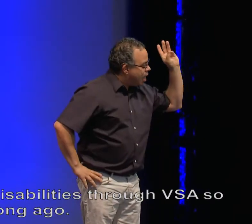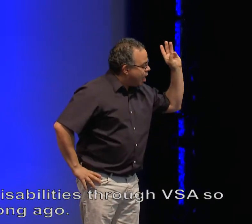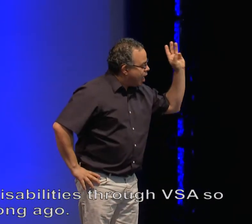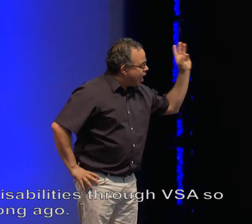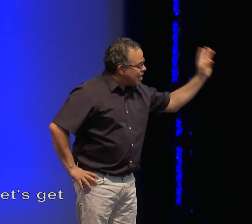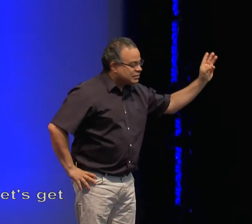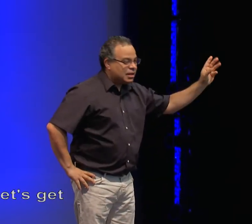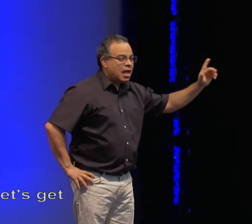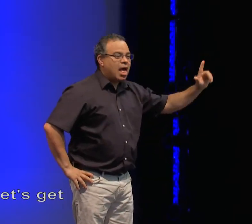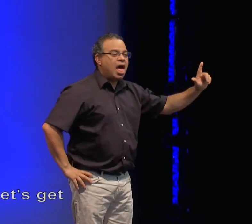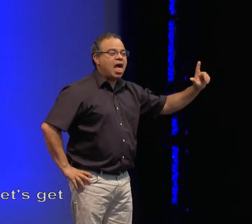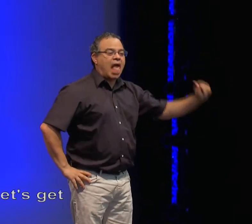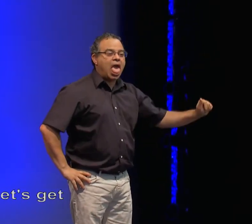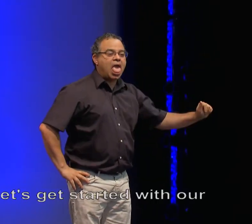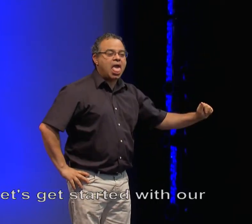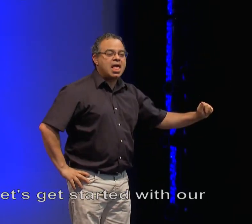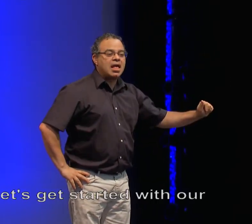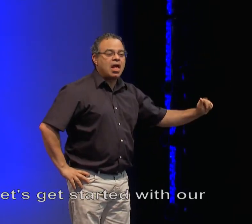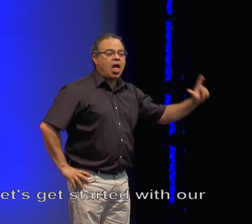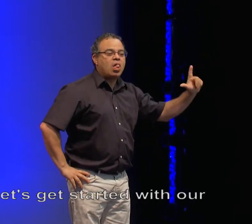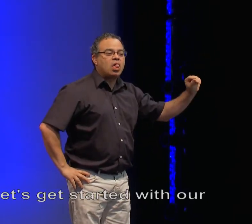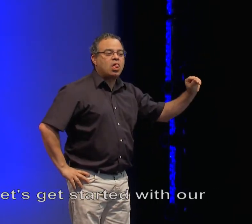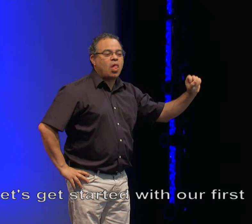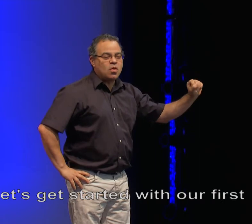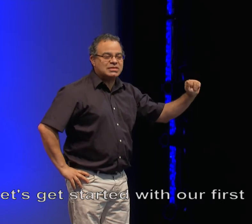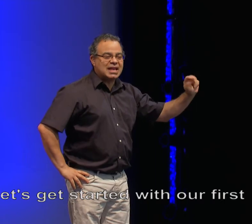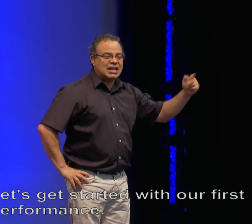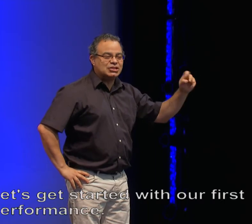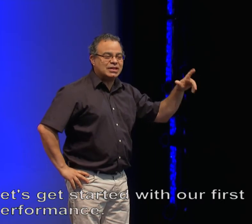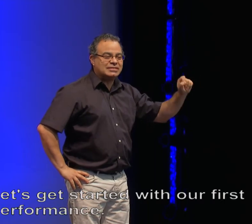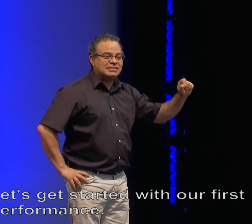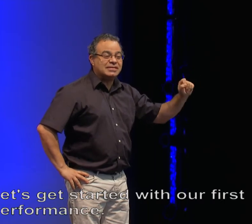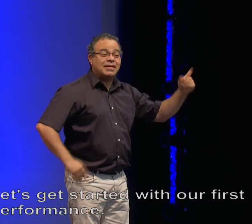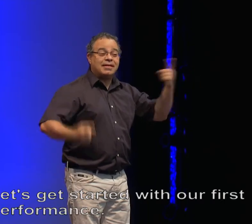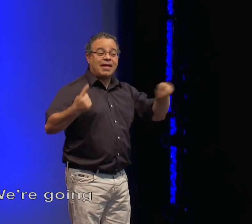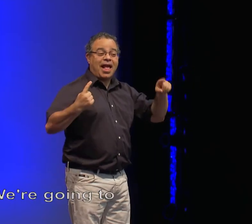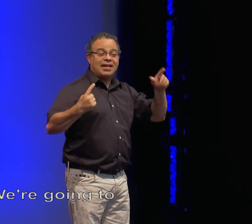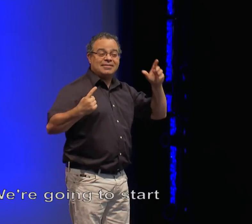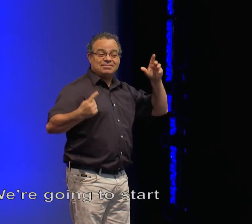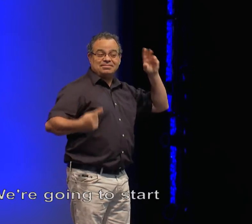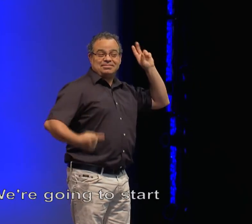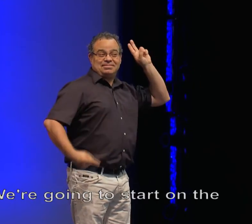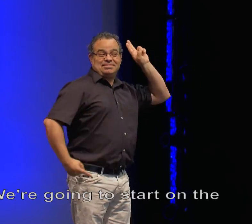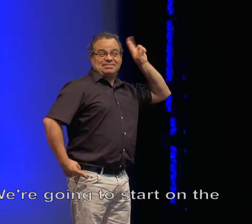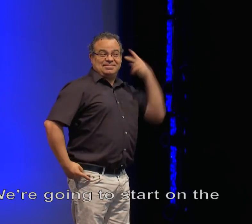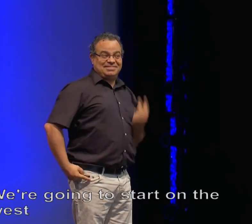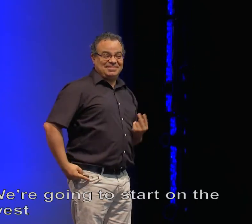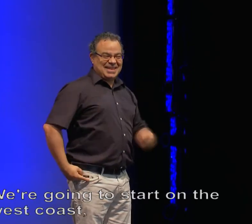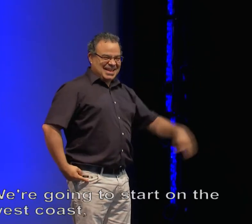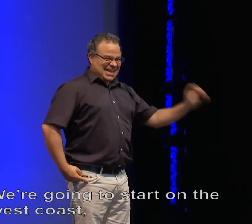first performance. We're going to start on the West Coast, LA, Los